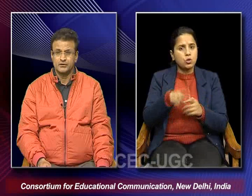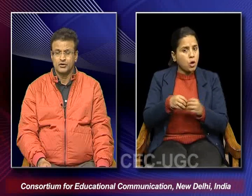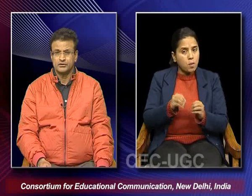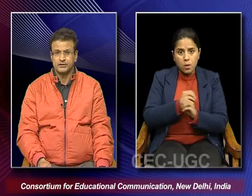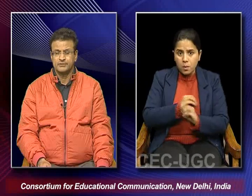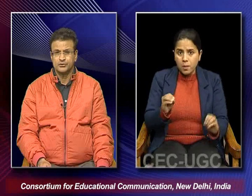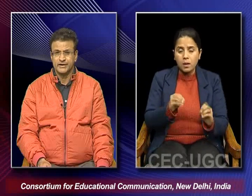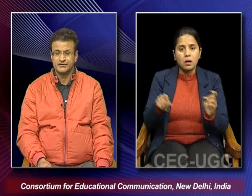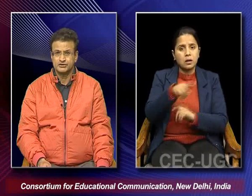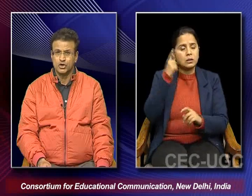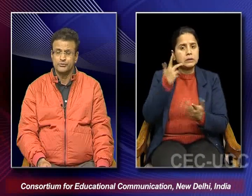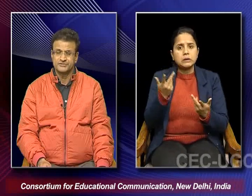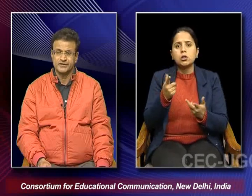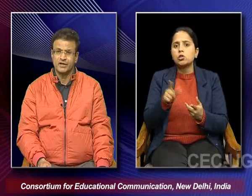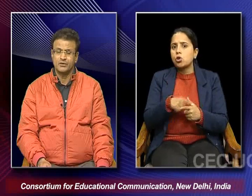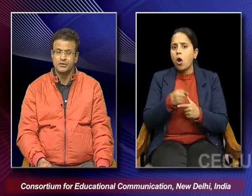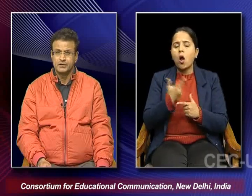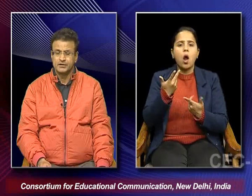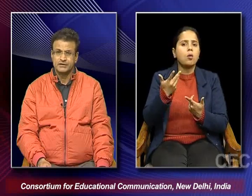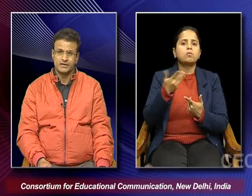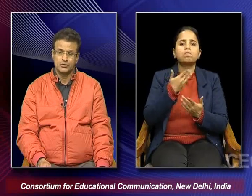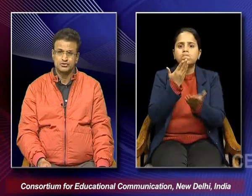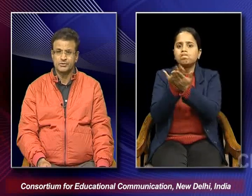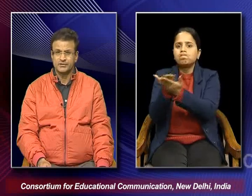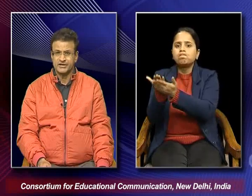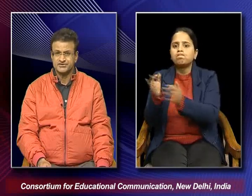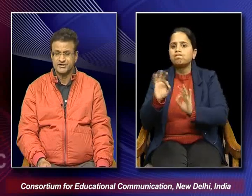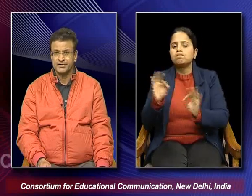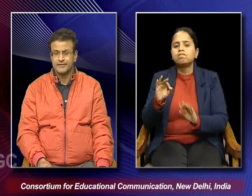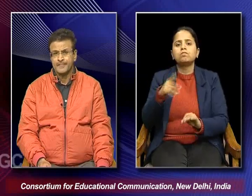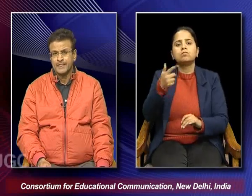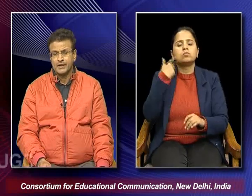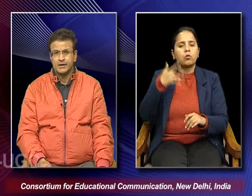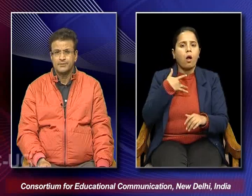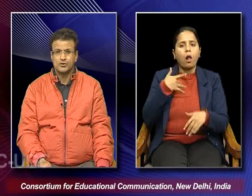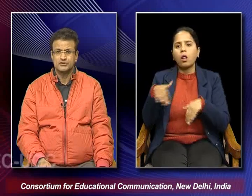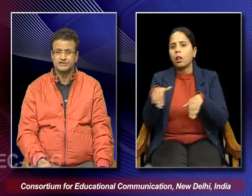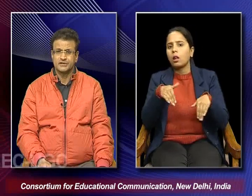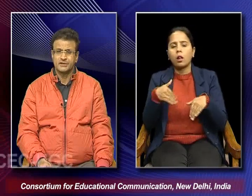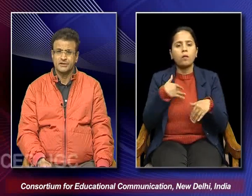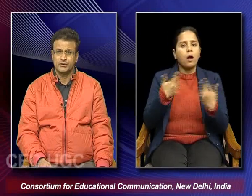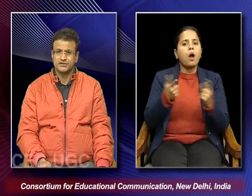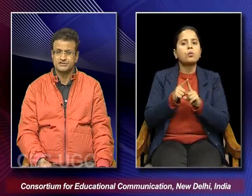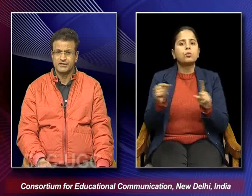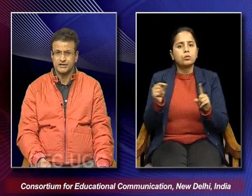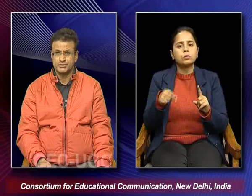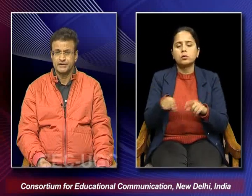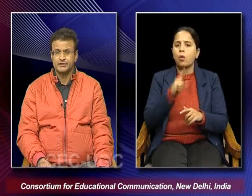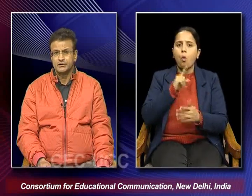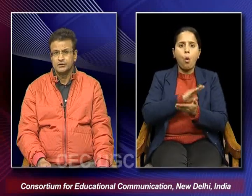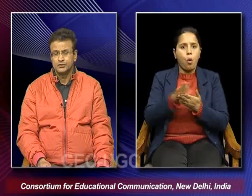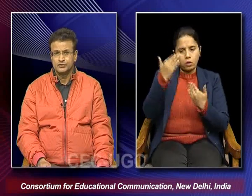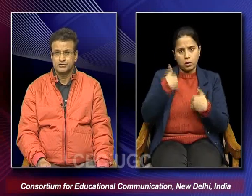are not able to get the jobs, and how they can also become astray, because an honest